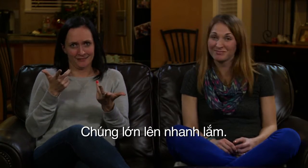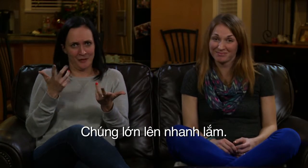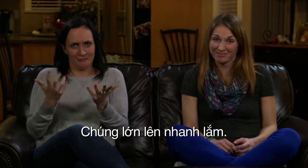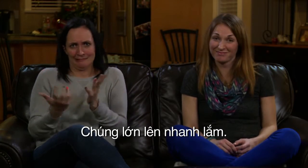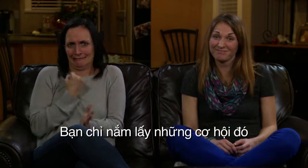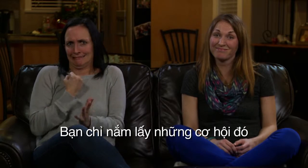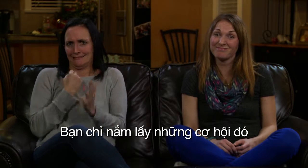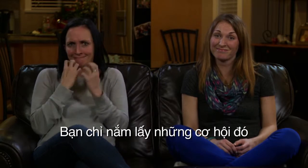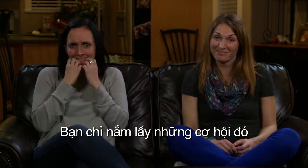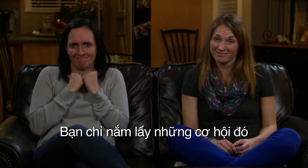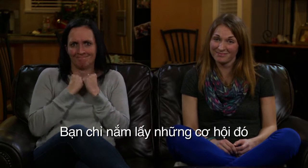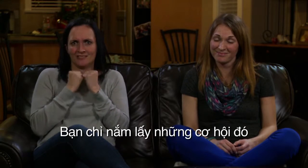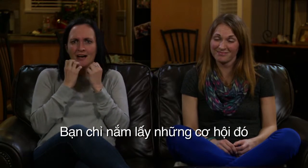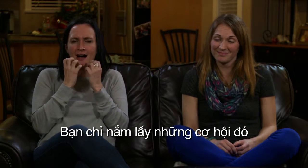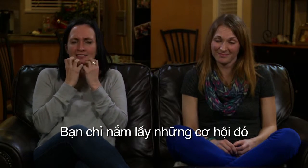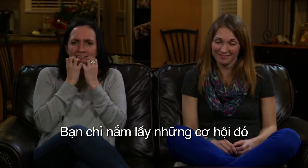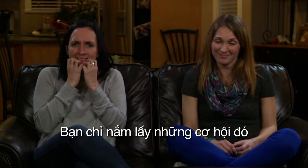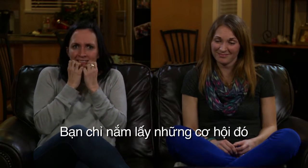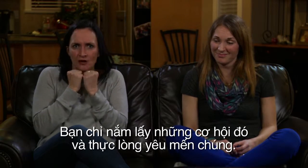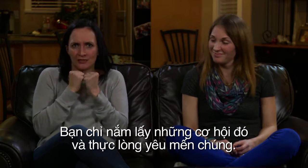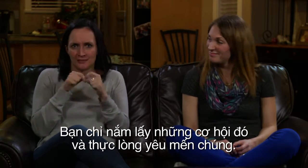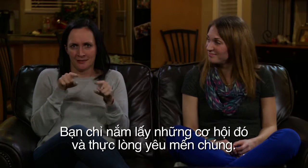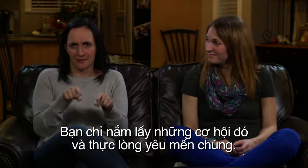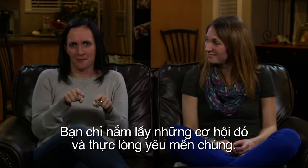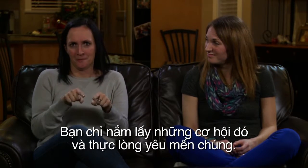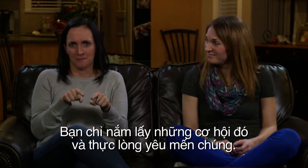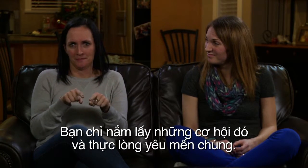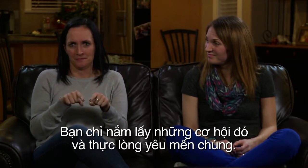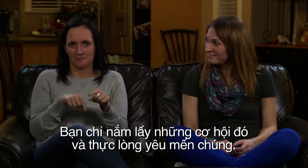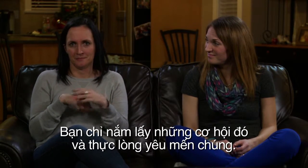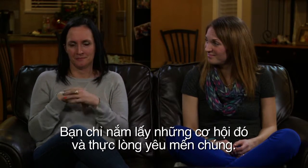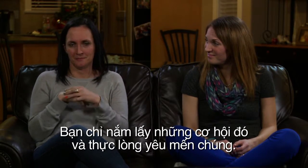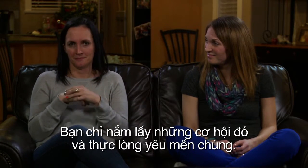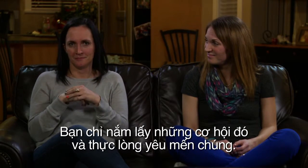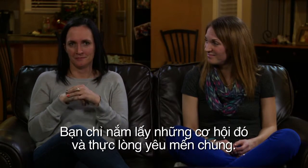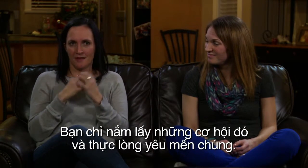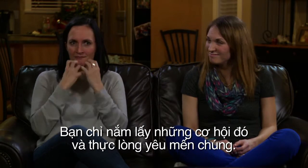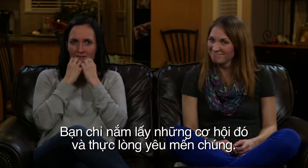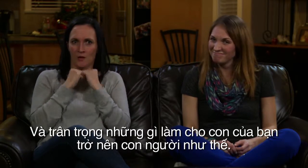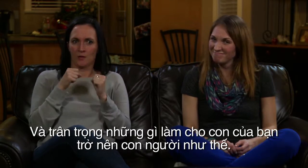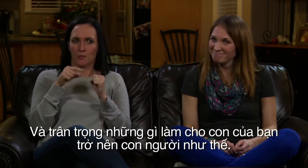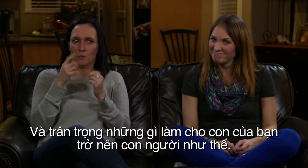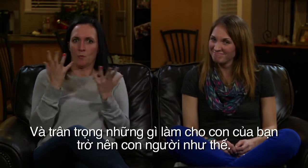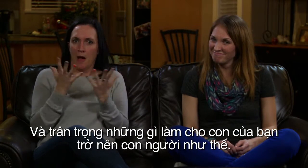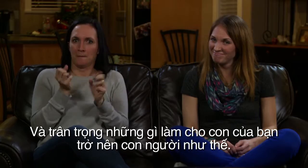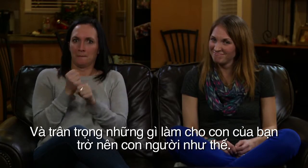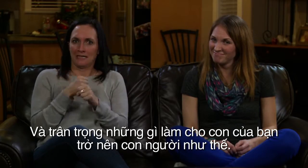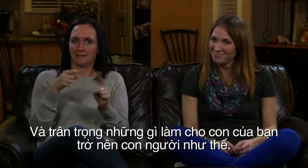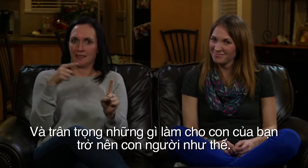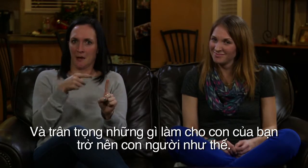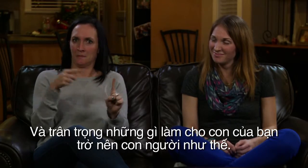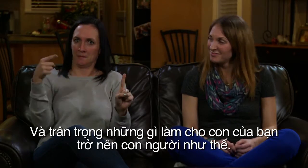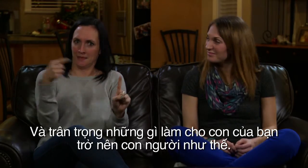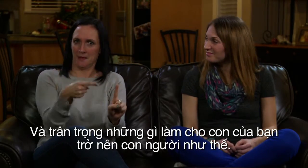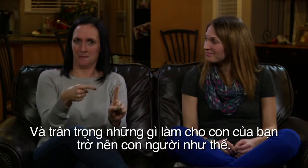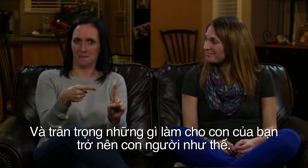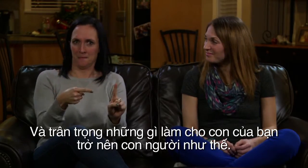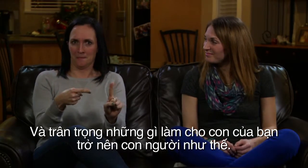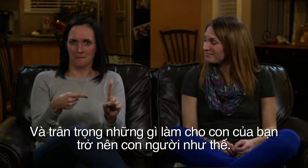You just want to take those opportunities and really cherish them. And value what makes your child who they are.